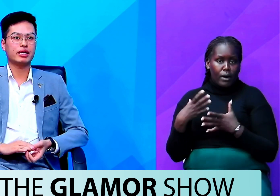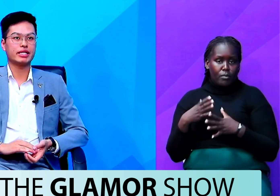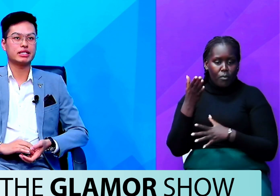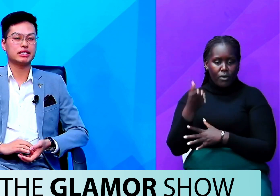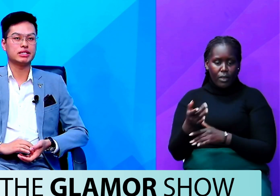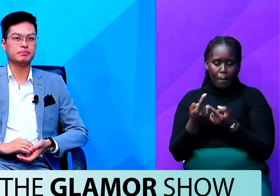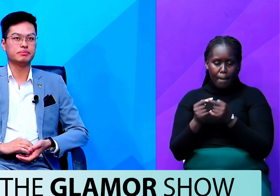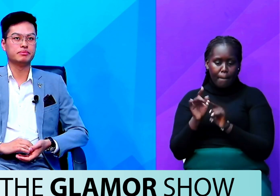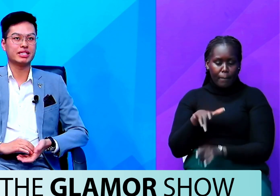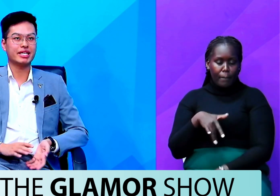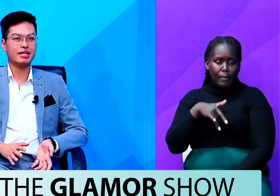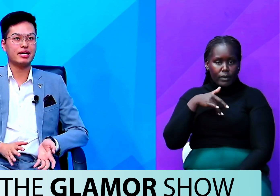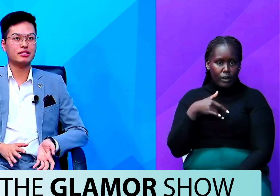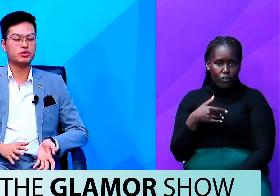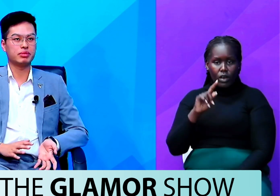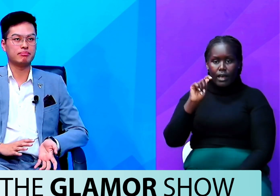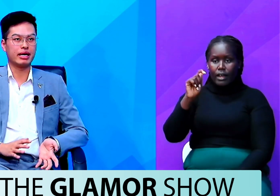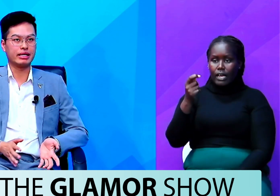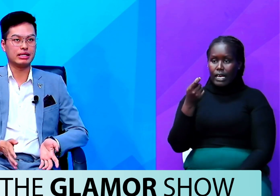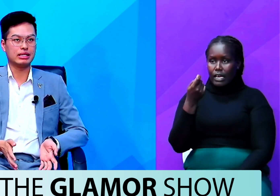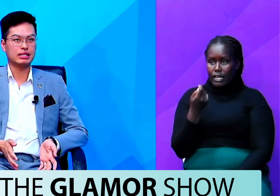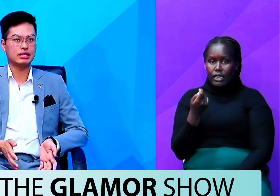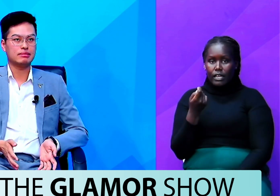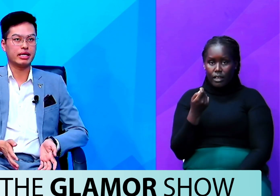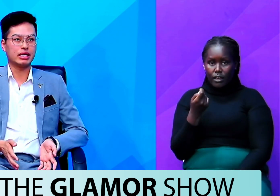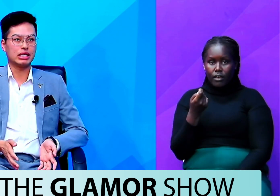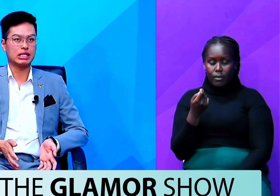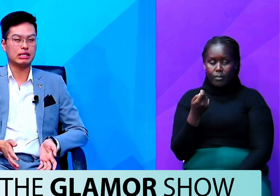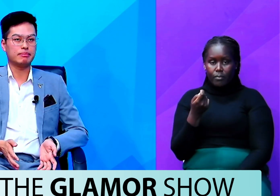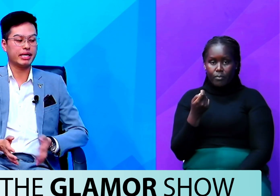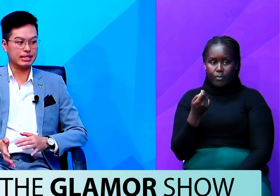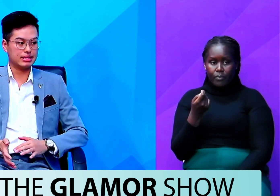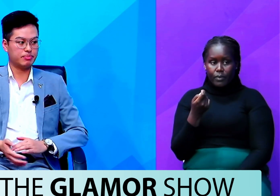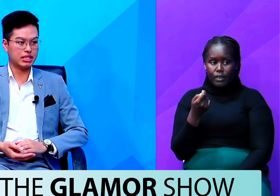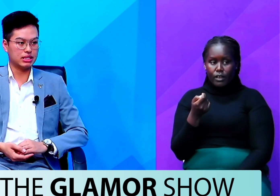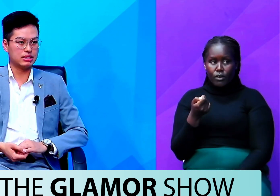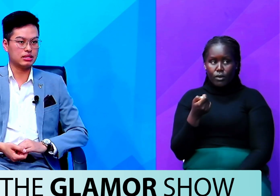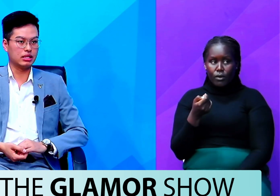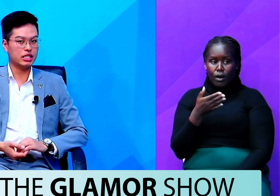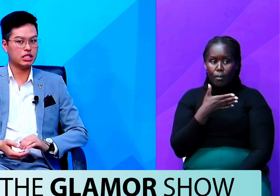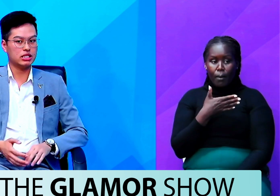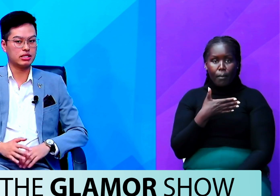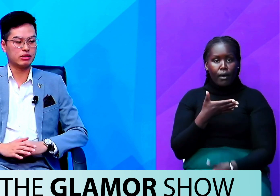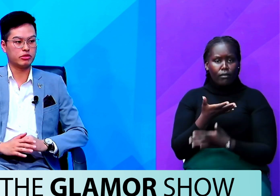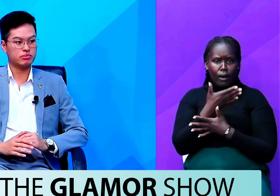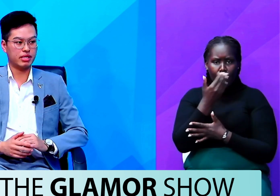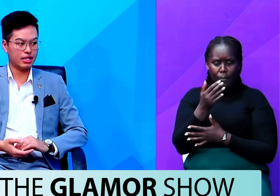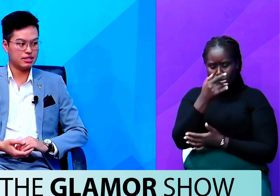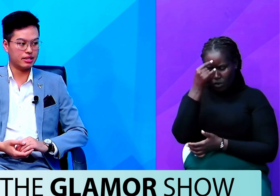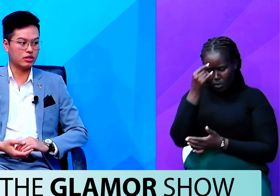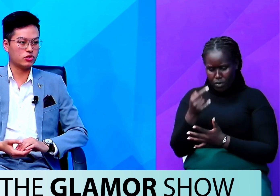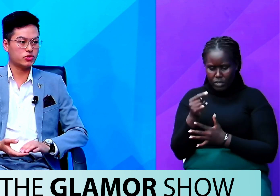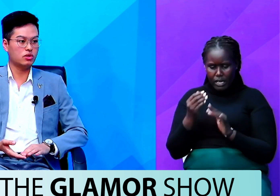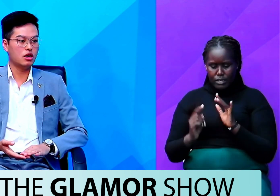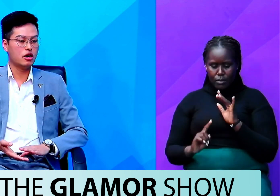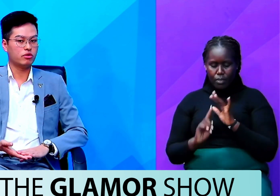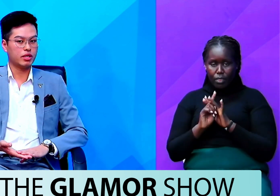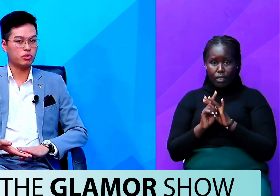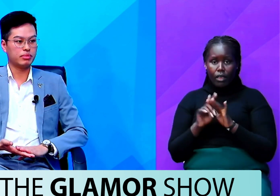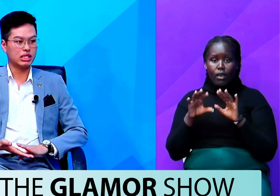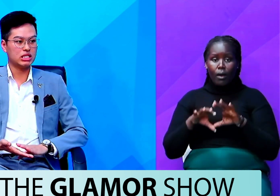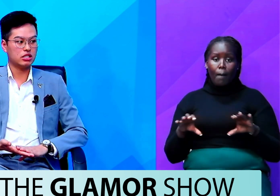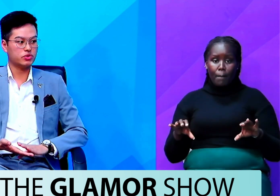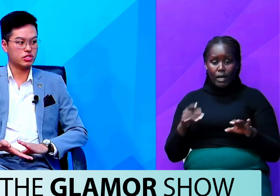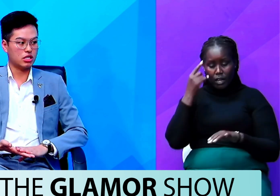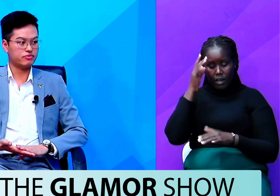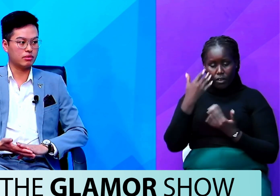feel like in Kenya should be my base because here is an emerging market and also for me it will